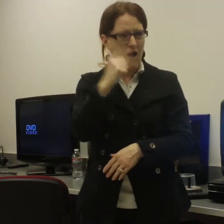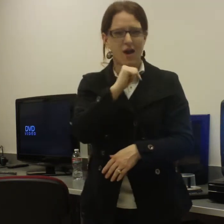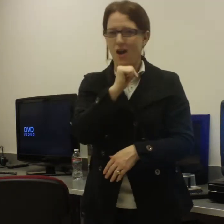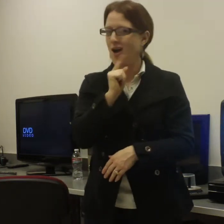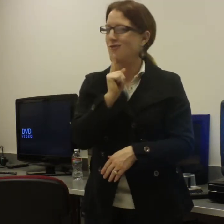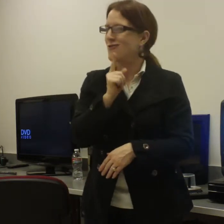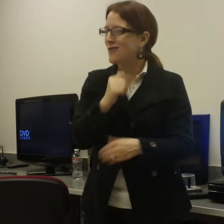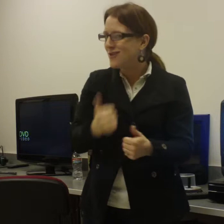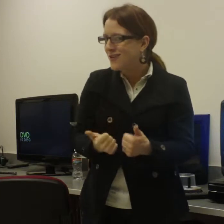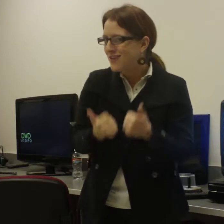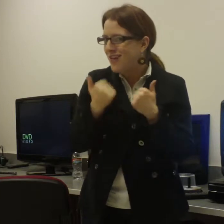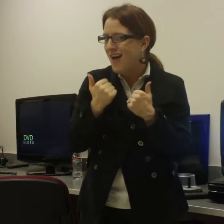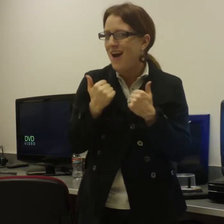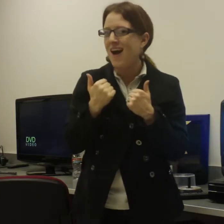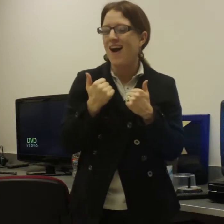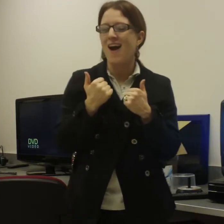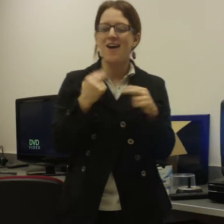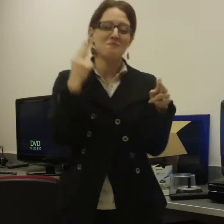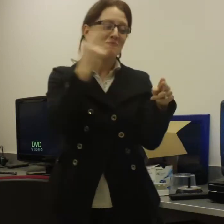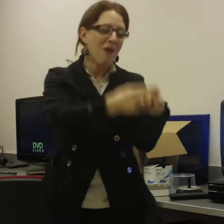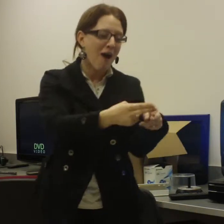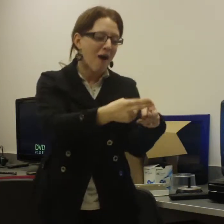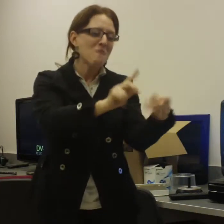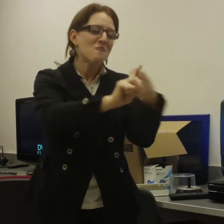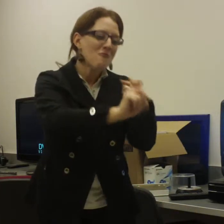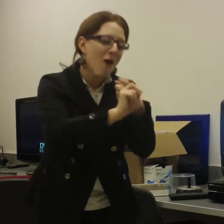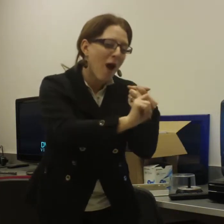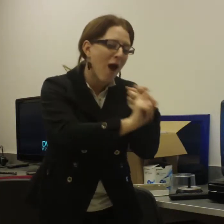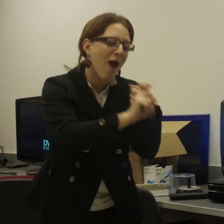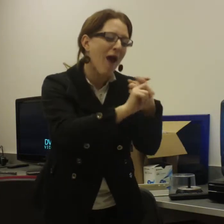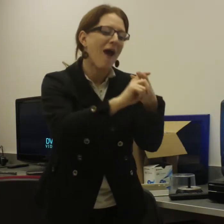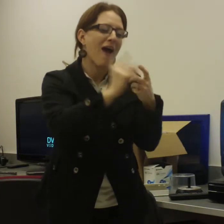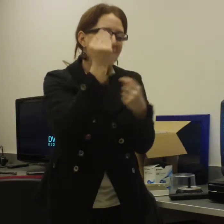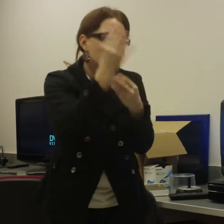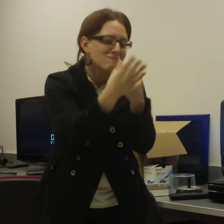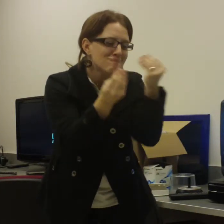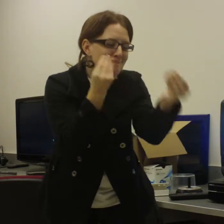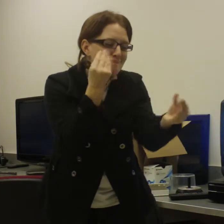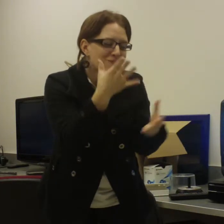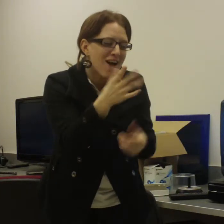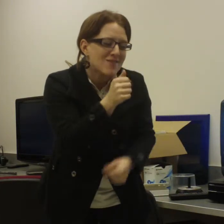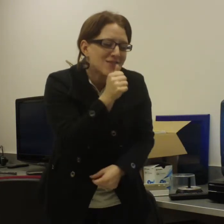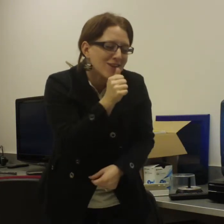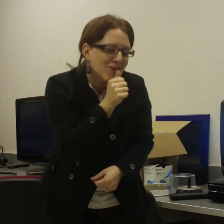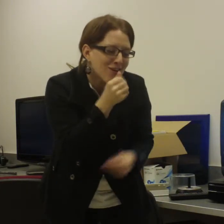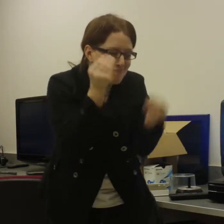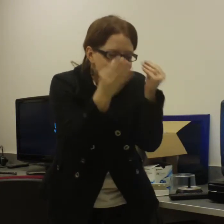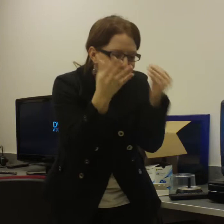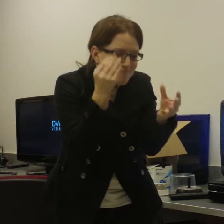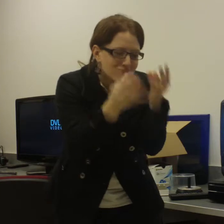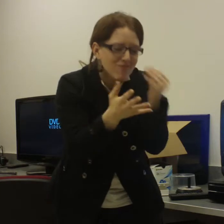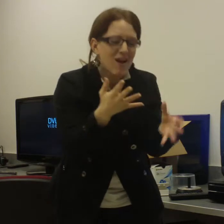we like to call them our friends, and we tell them our secrets and things. But how many people here think that stuffed animals have a heart, even though they're not alive?